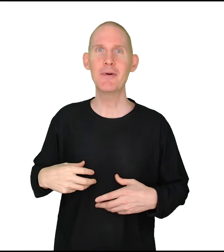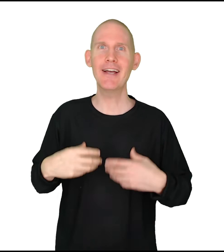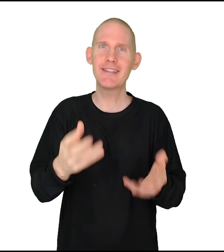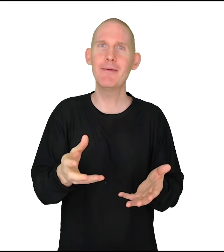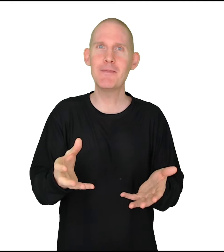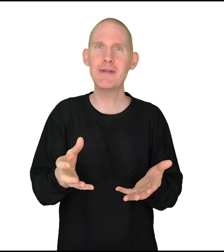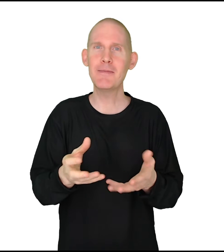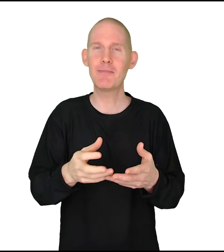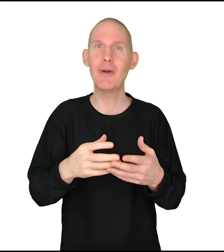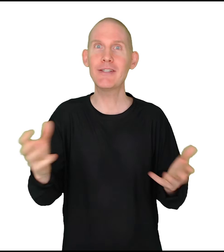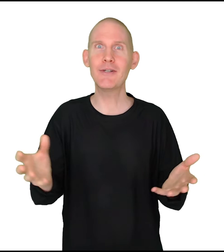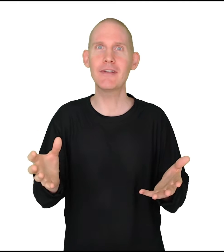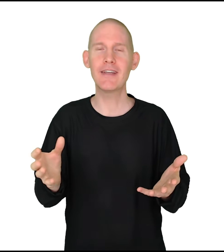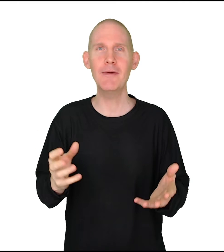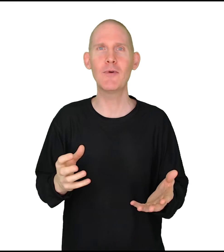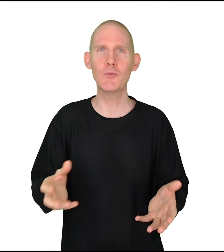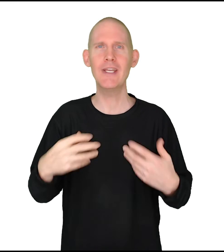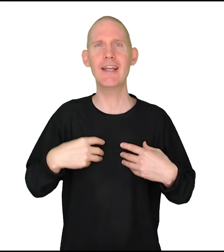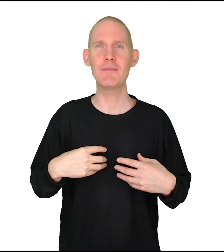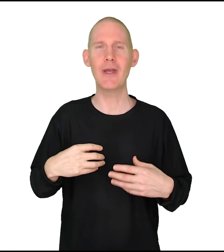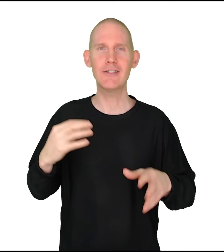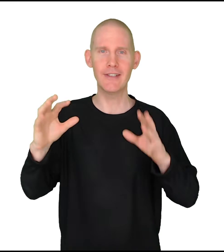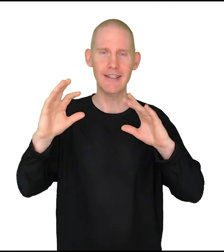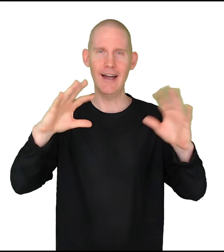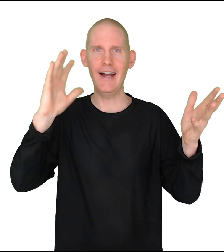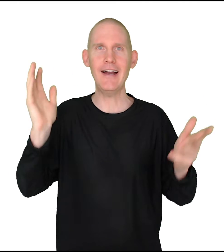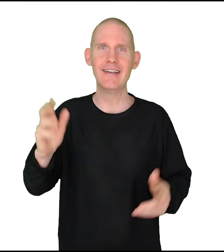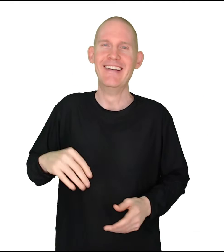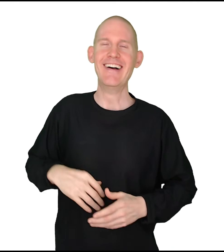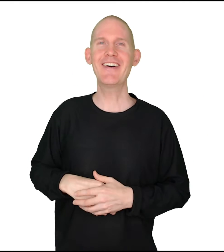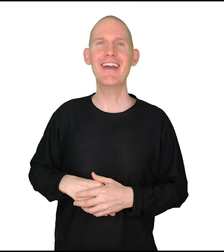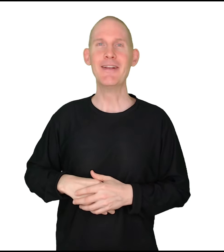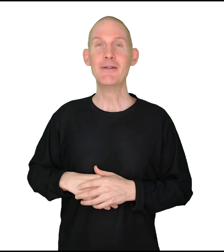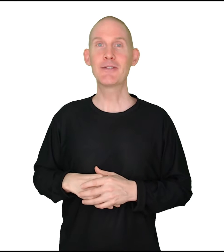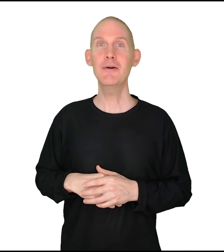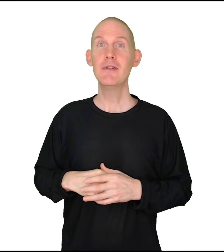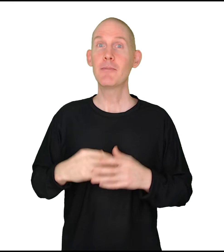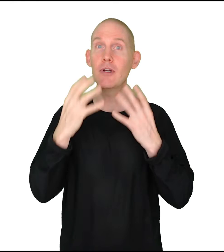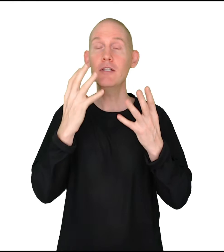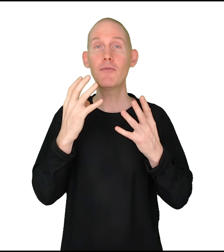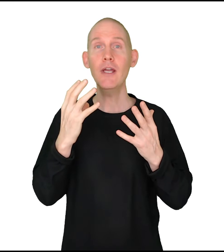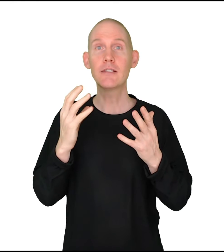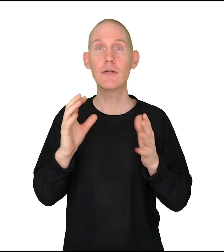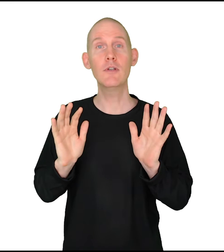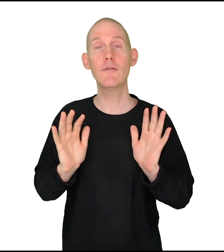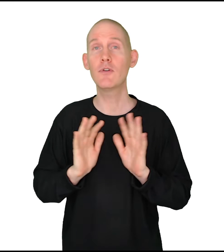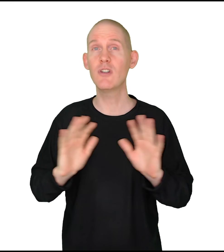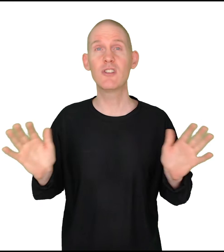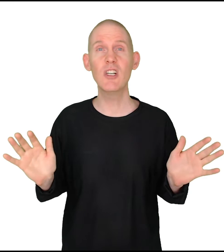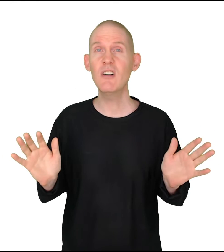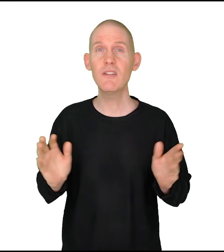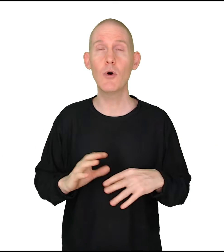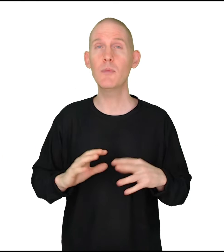Wait, must, patient. All right, again, sign with me. Here we go.